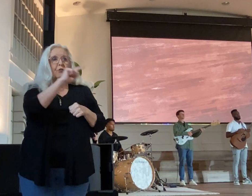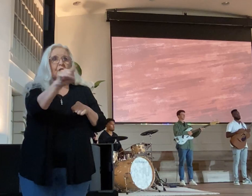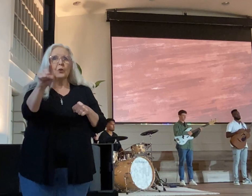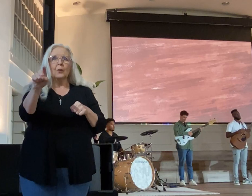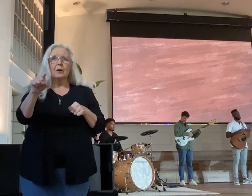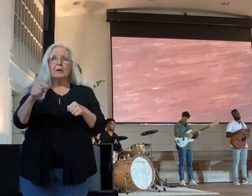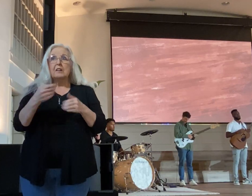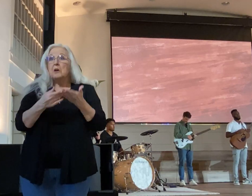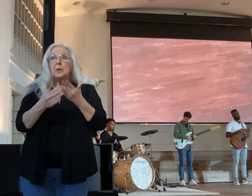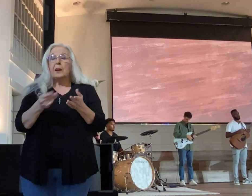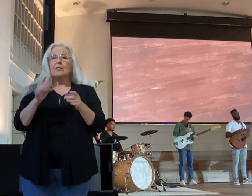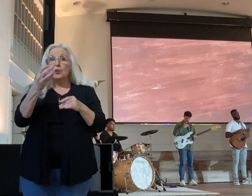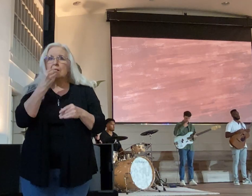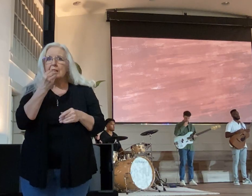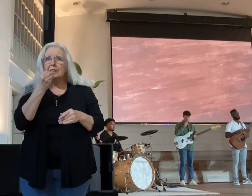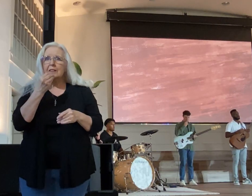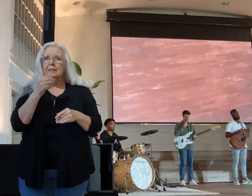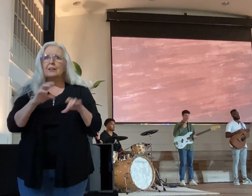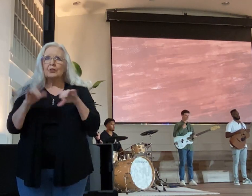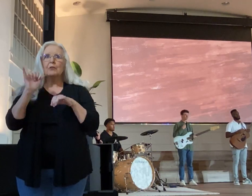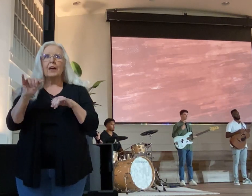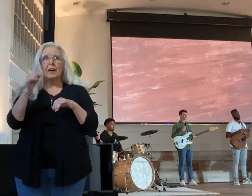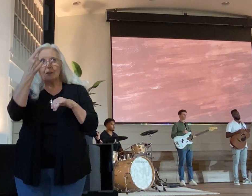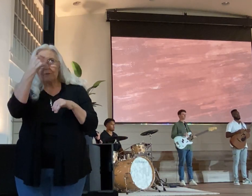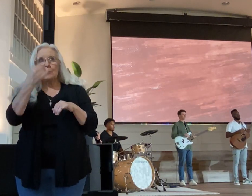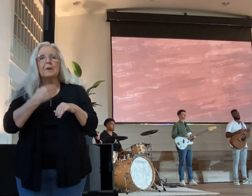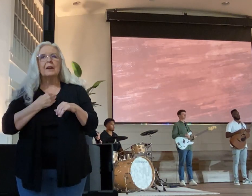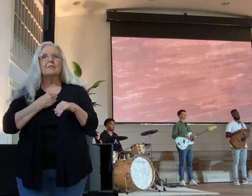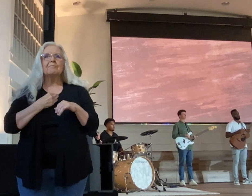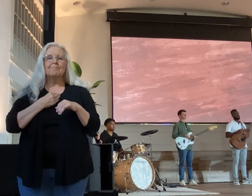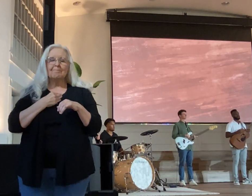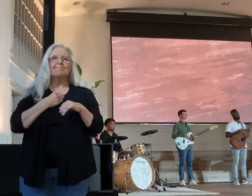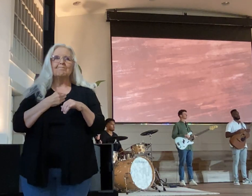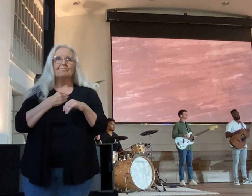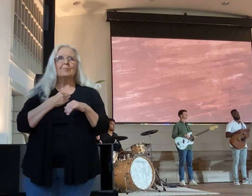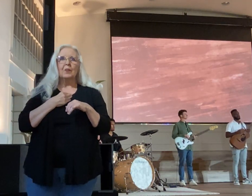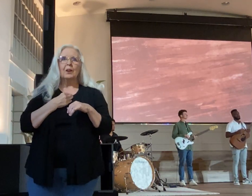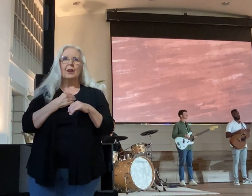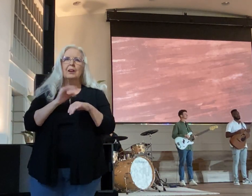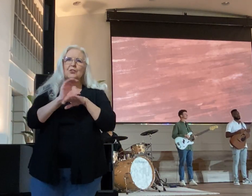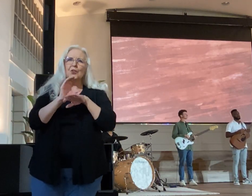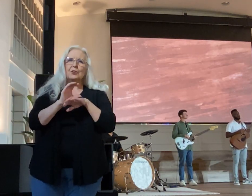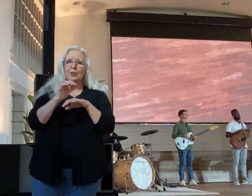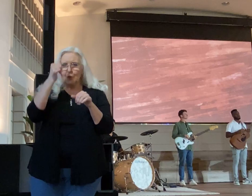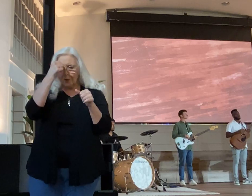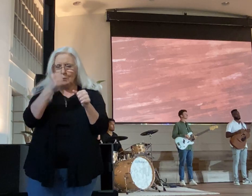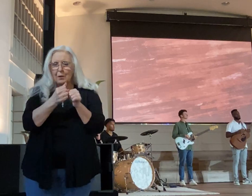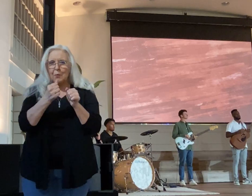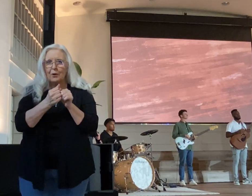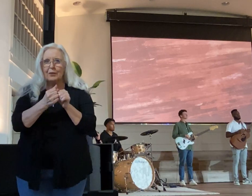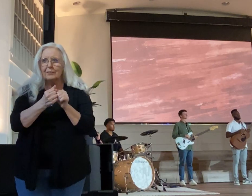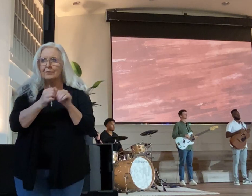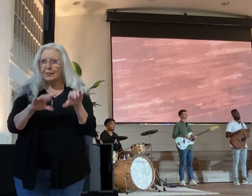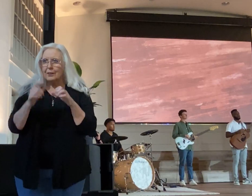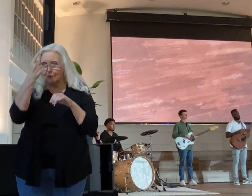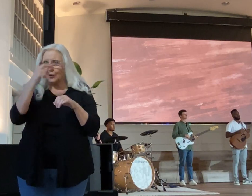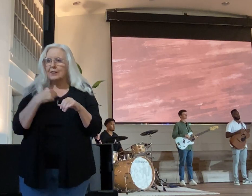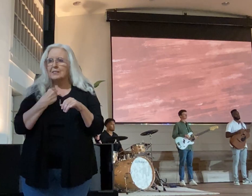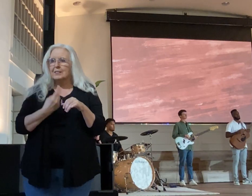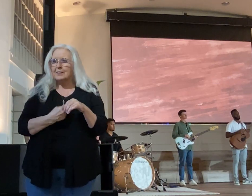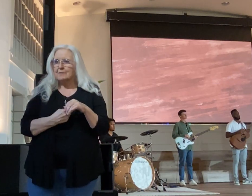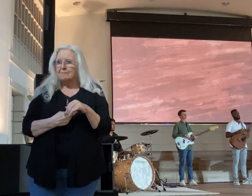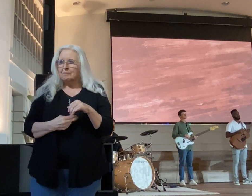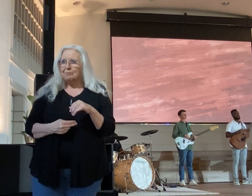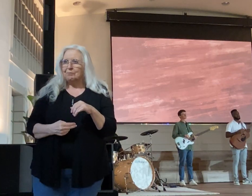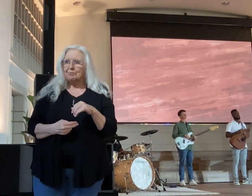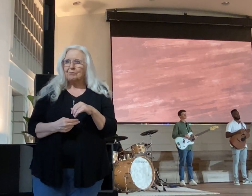you eat this bread, do this in remembrance of me." Church, let's remember what He did for us in